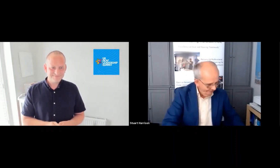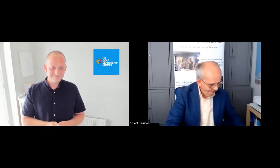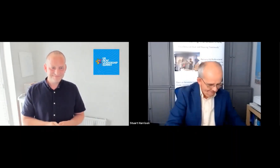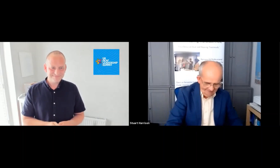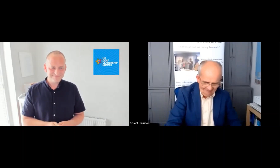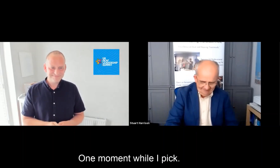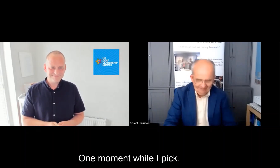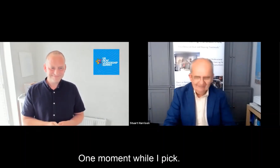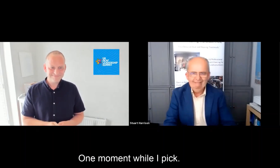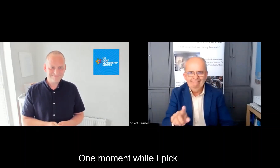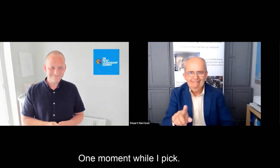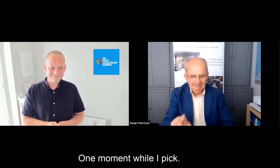One moment while I pick.